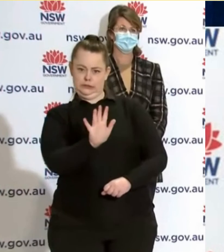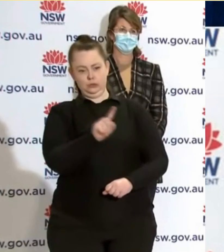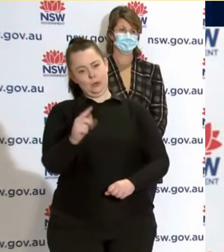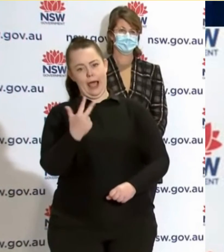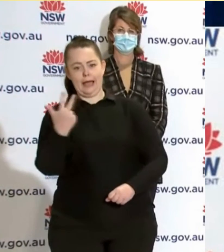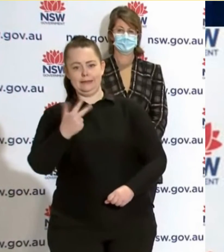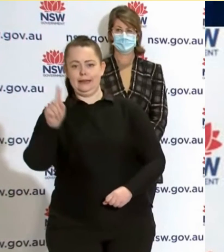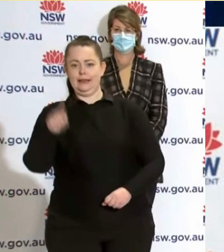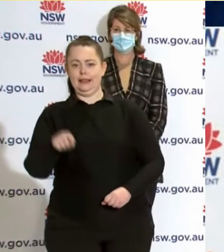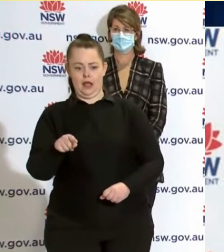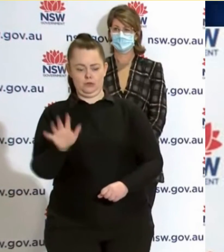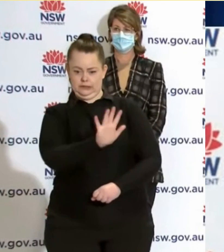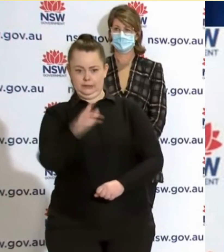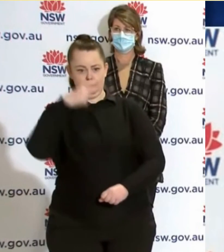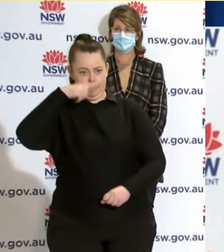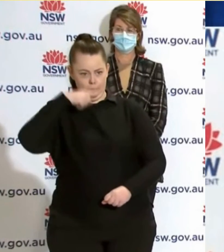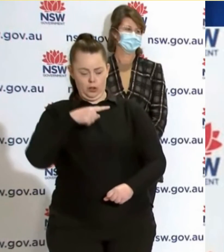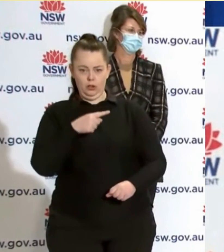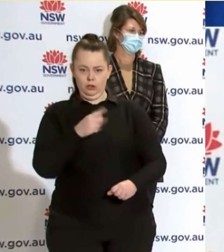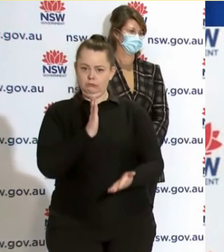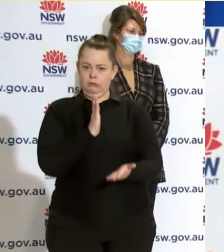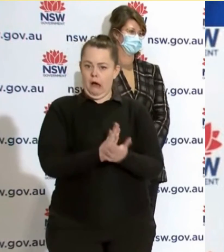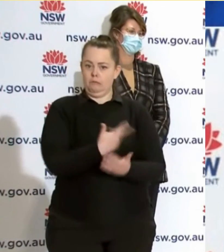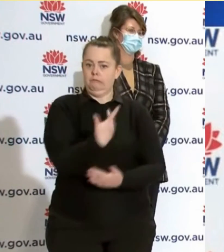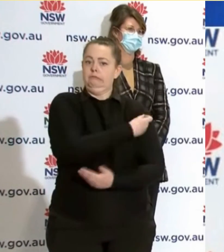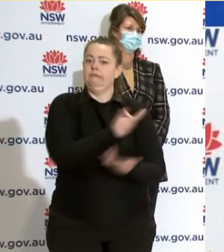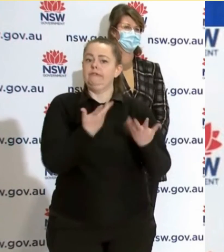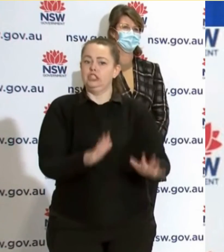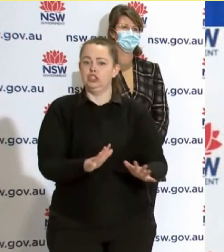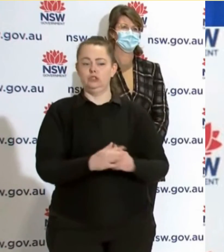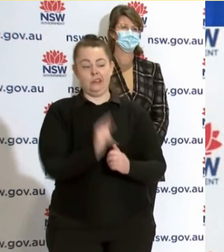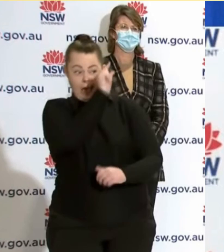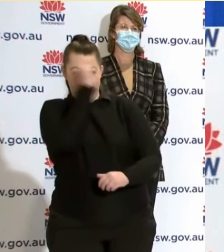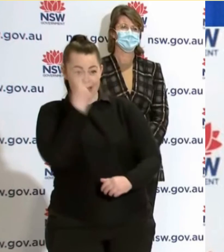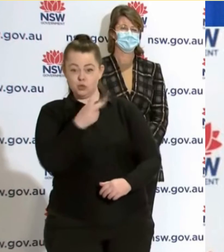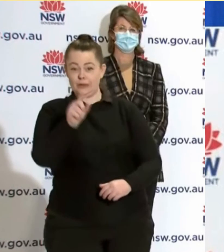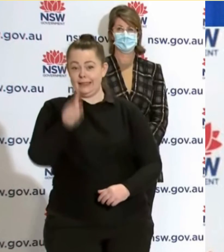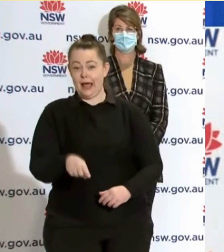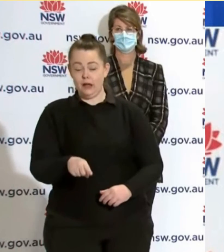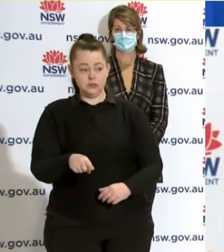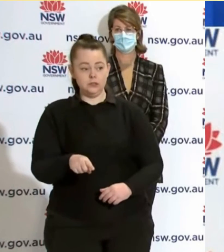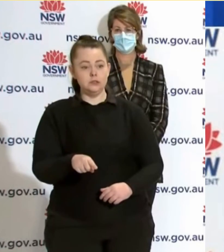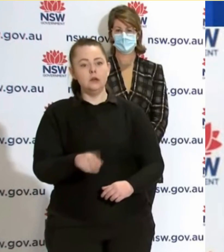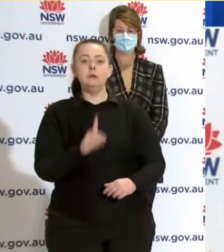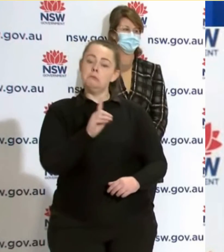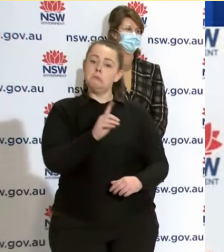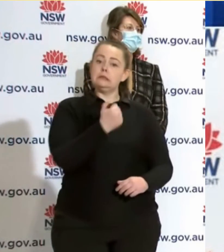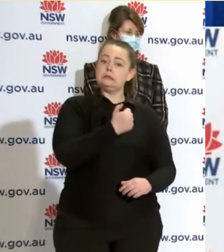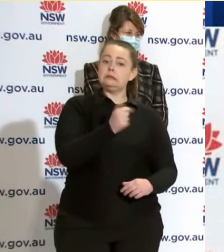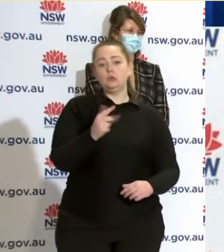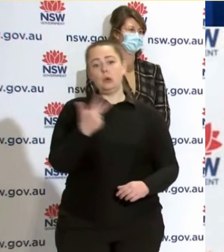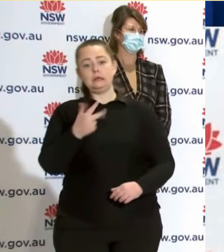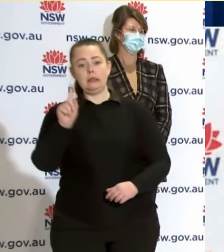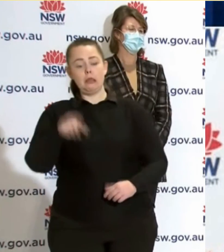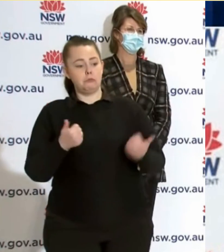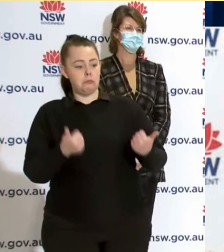thank all those HSC students that came forward and get vaccinated, and please note that time there would have been a number who would have been in isolation because their family members would have had COVID, but